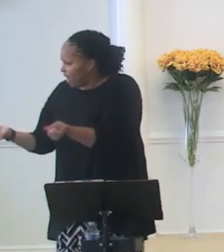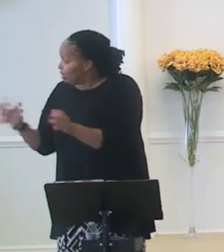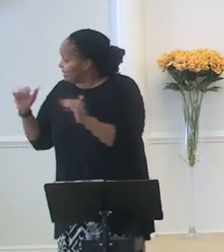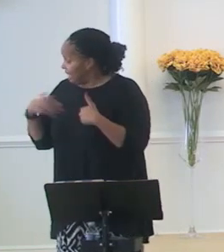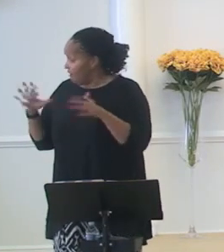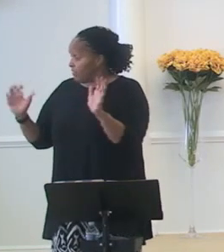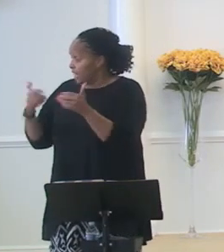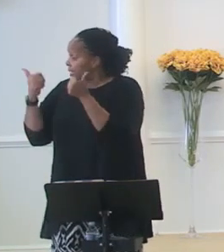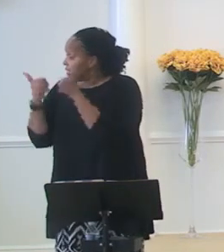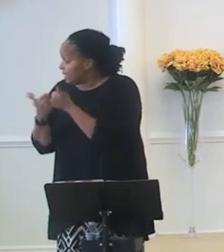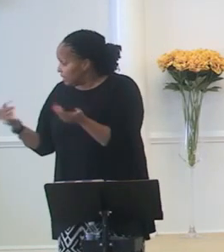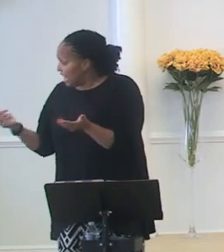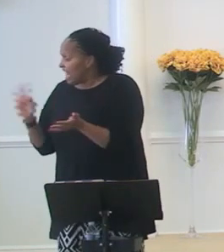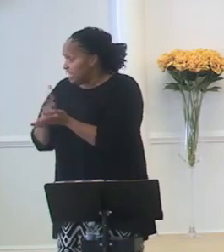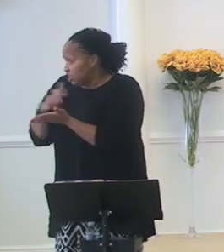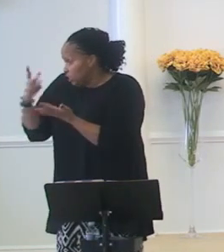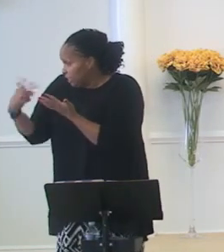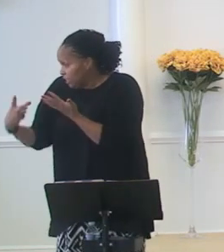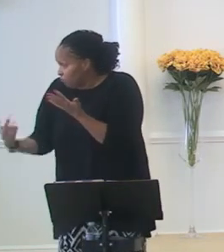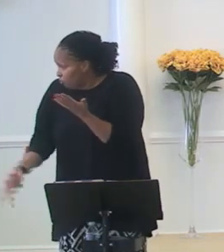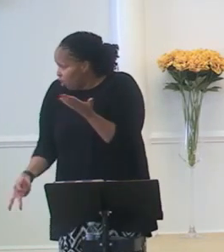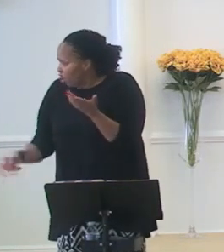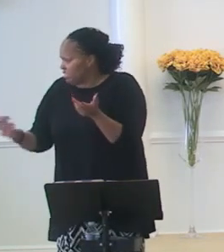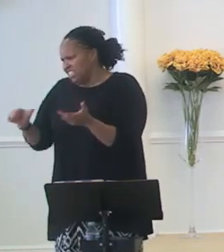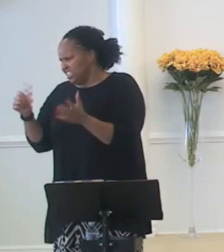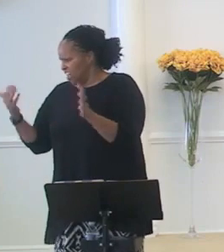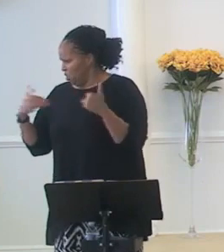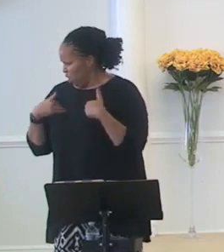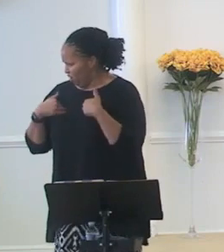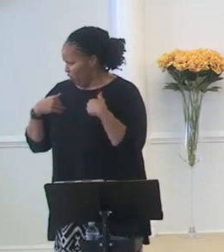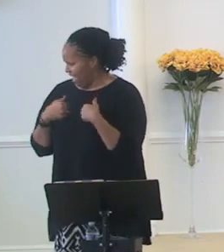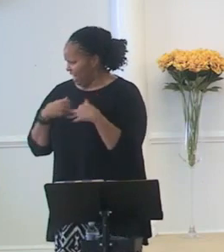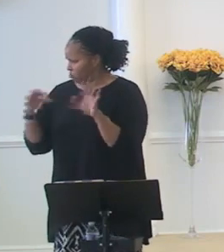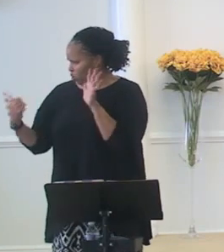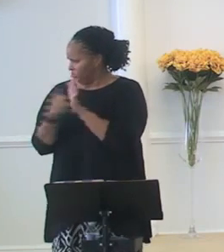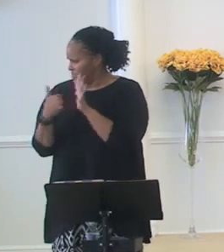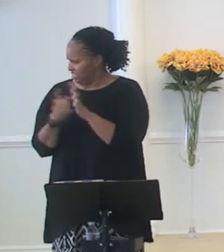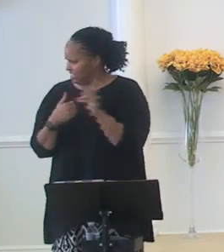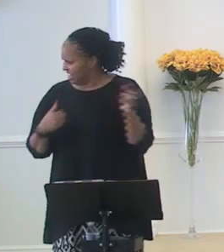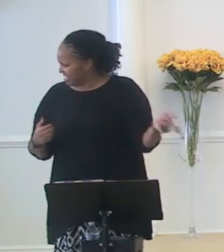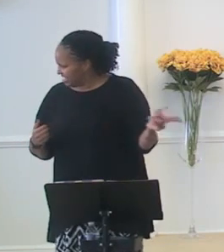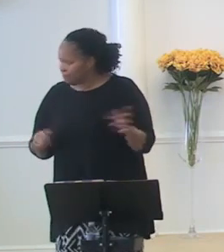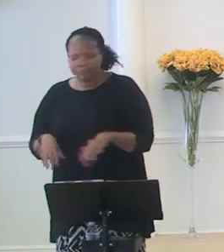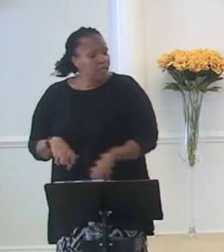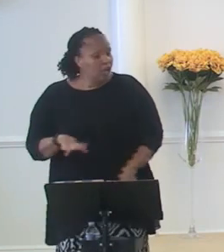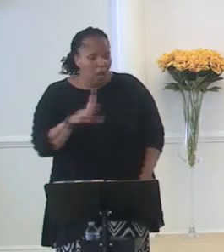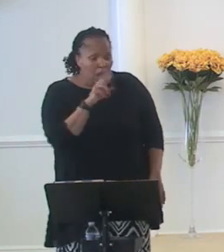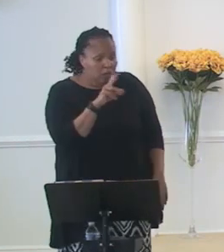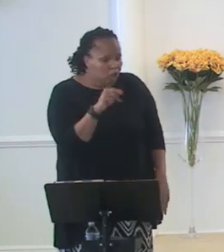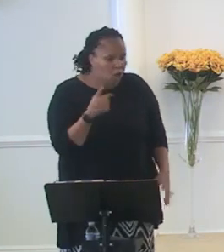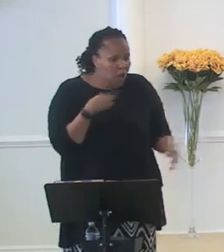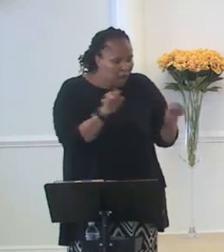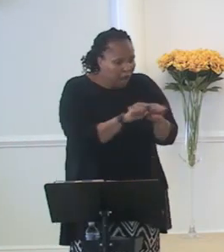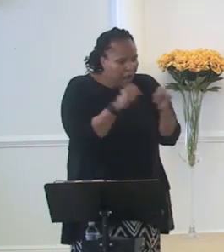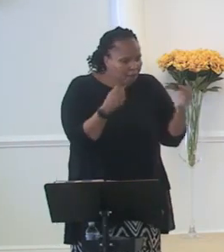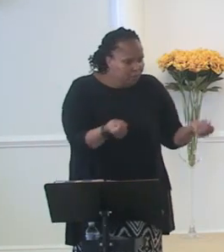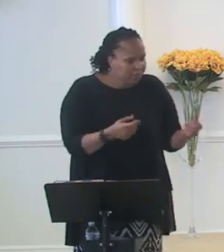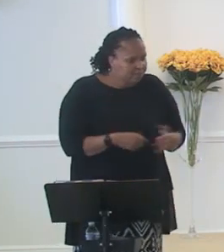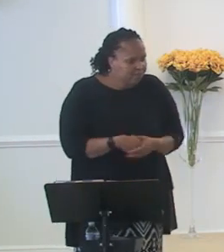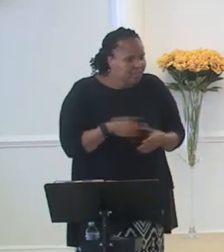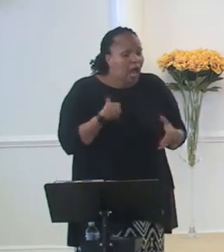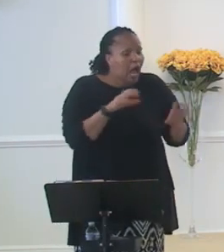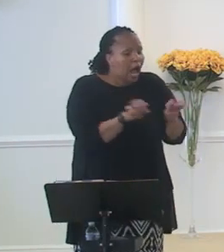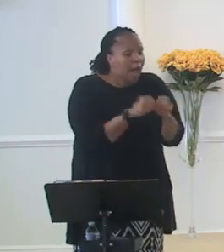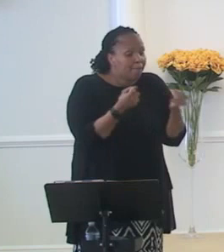an accident? Did he fall? Did some other animal do this? The shepherd says, no, I broke it. I broke